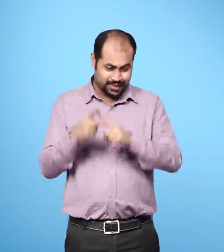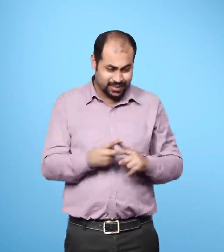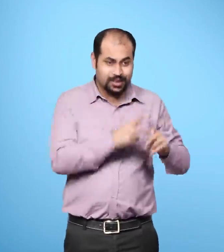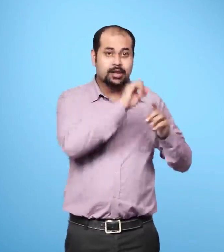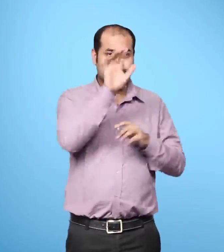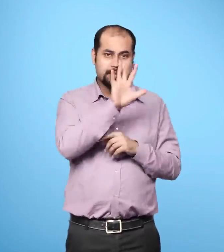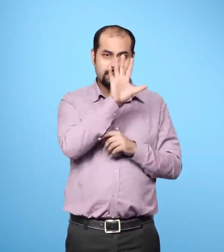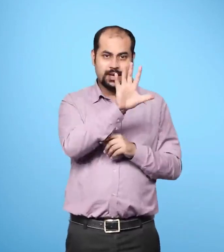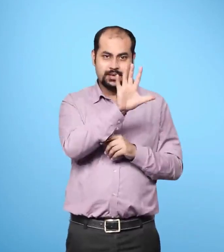rats.